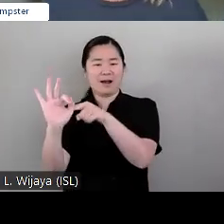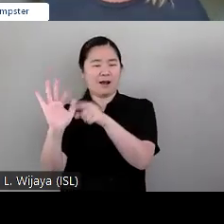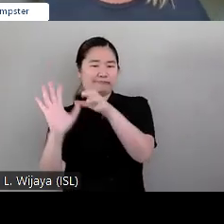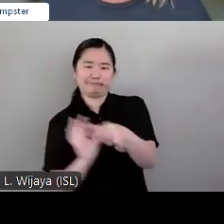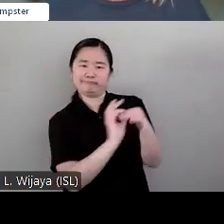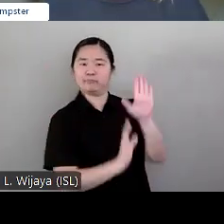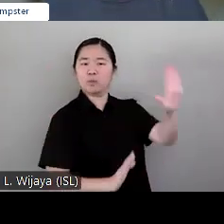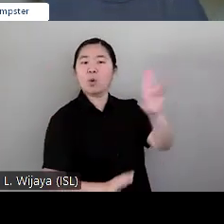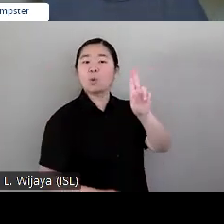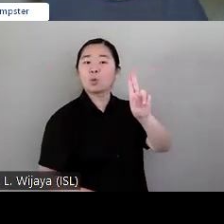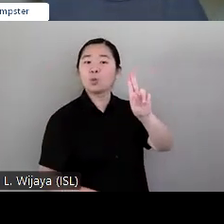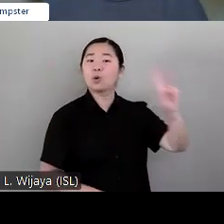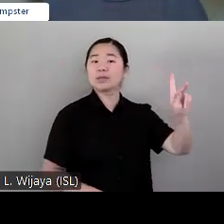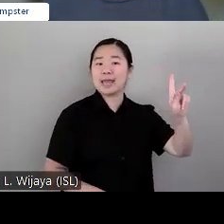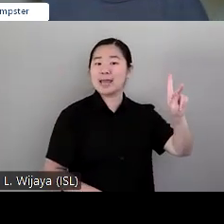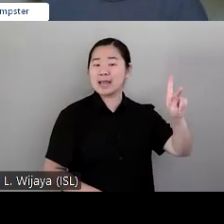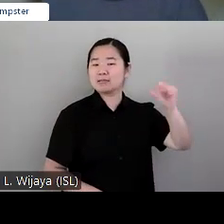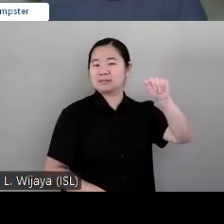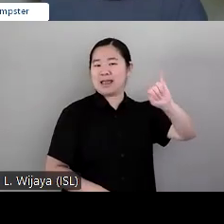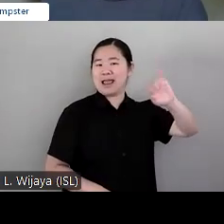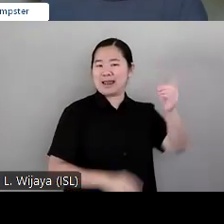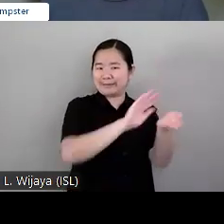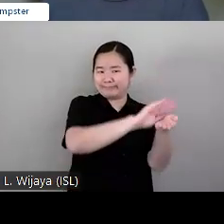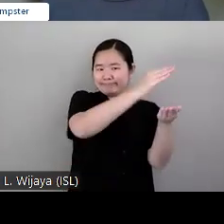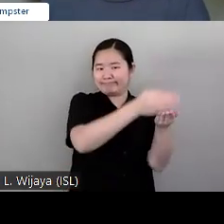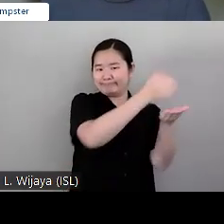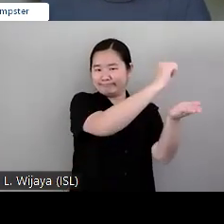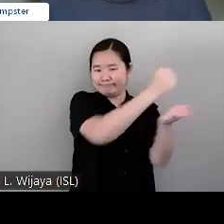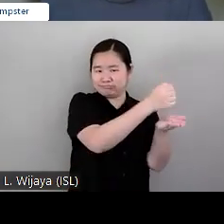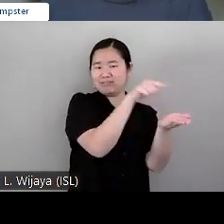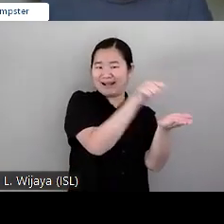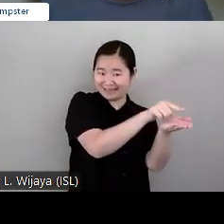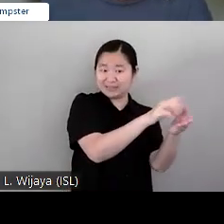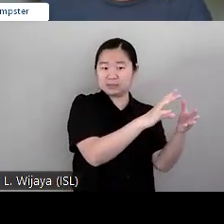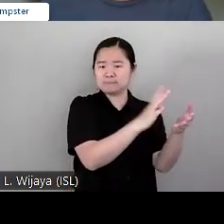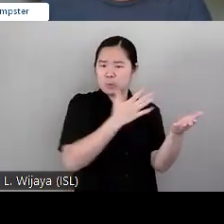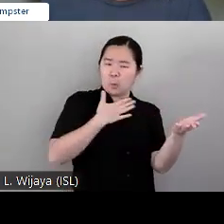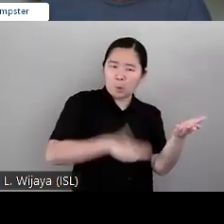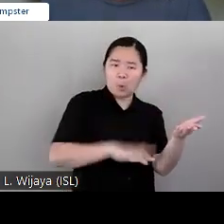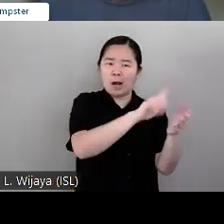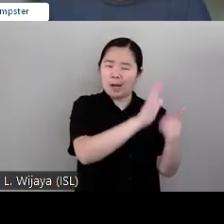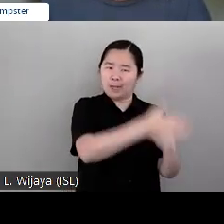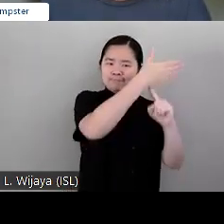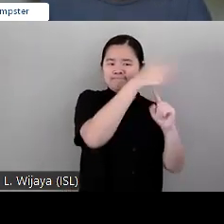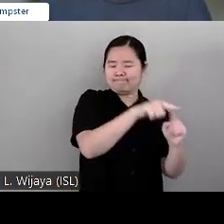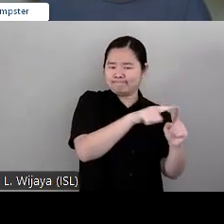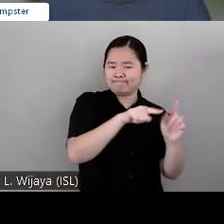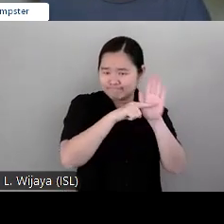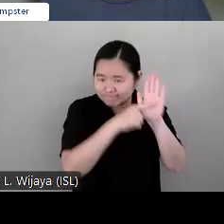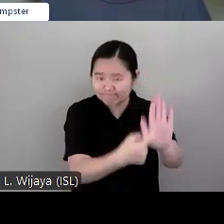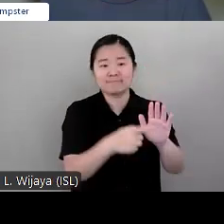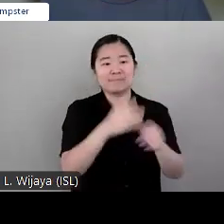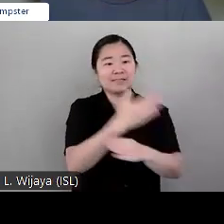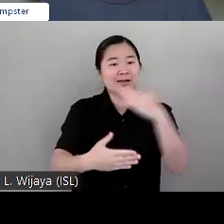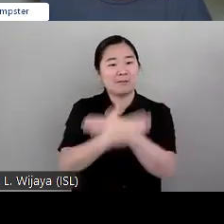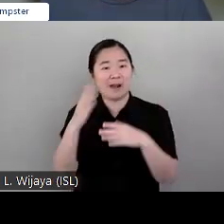Media Action, Humanity Inclusion, IDA, IDS, Institution of Development Studies, Light for